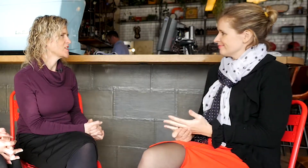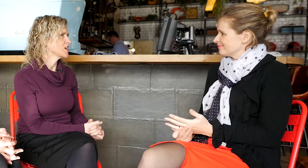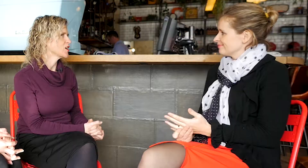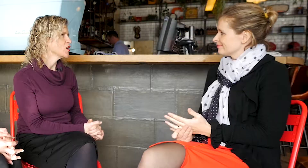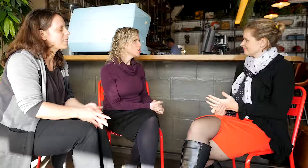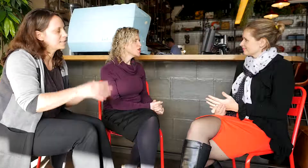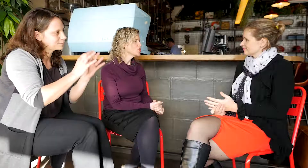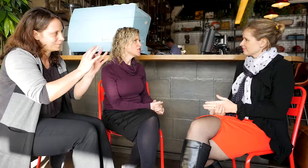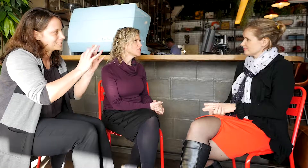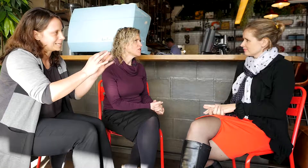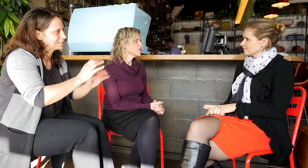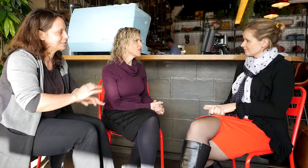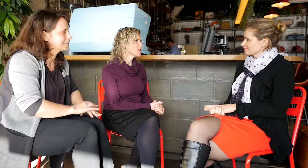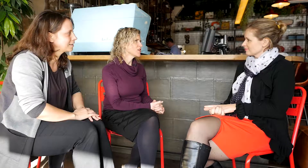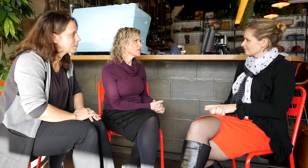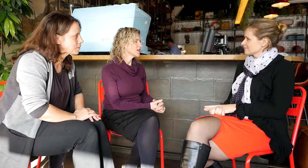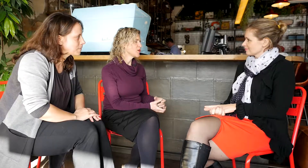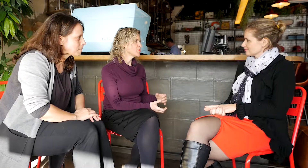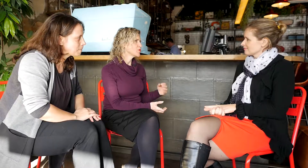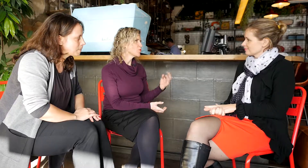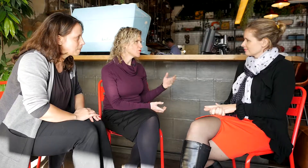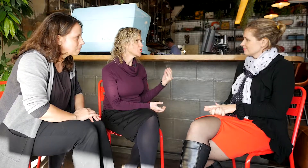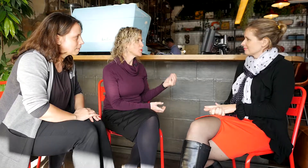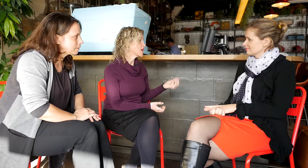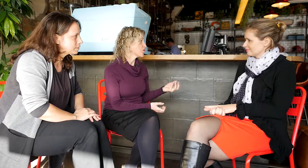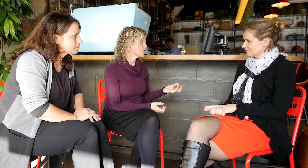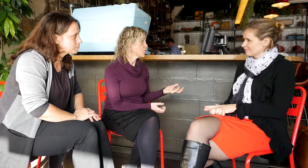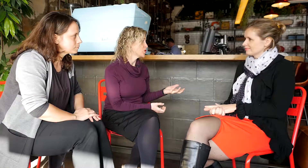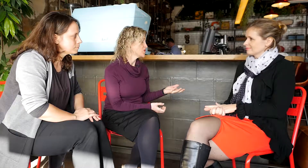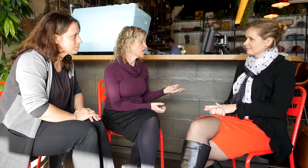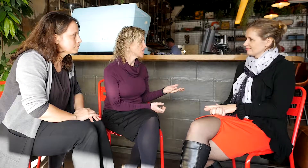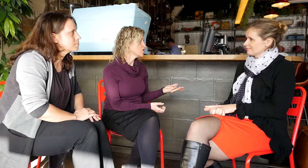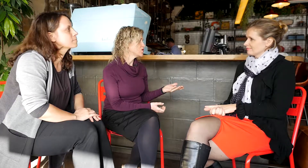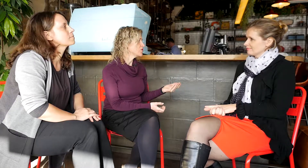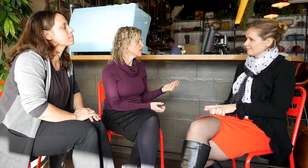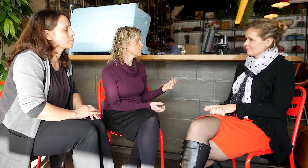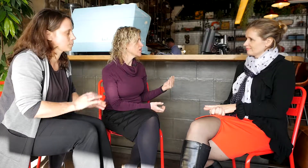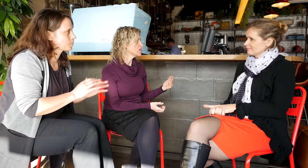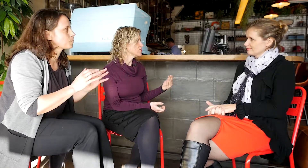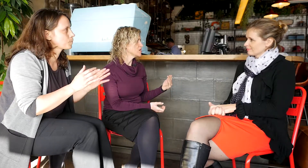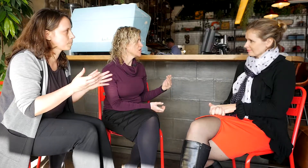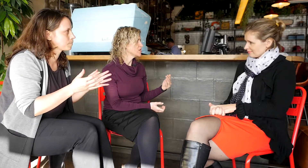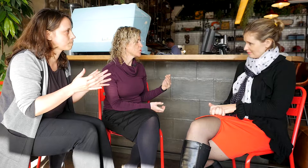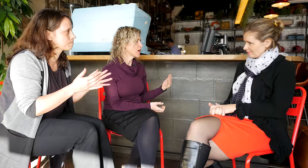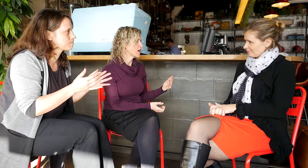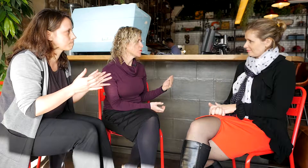Fantastic. Do you think that, so just picking up from what you've said, do you feel that New Zealand is perhaps